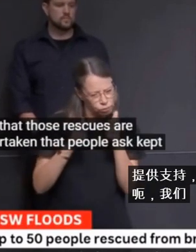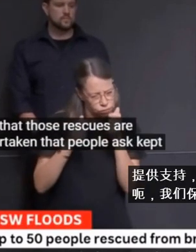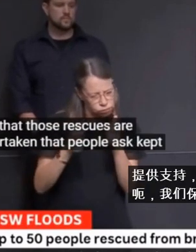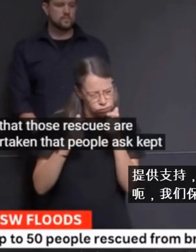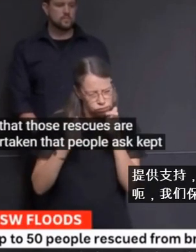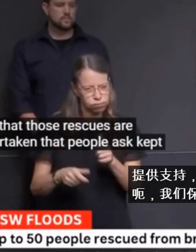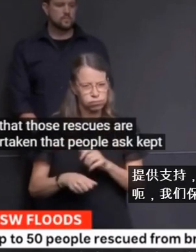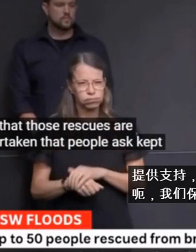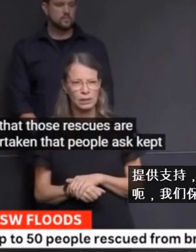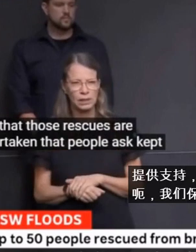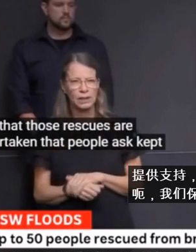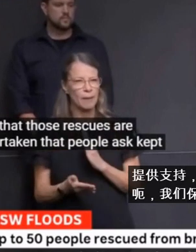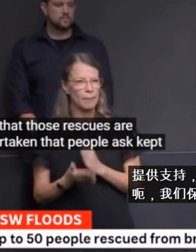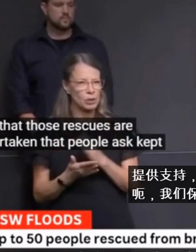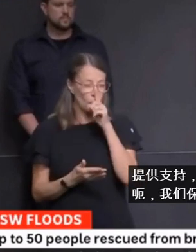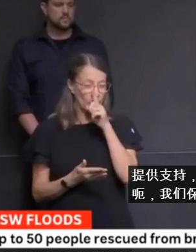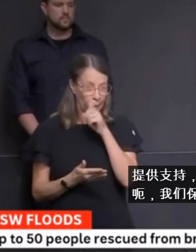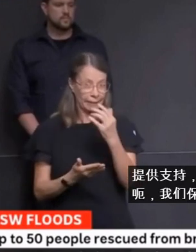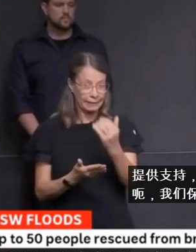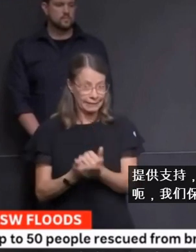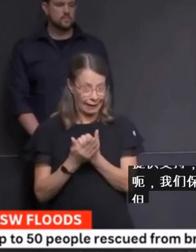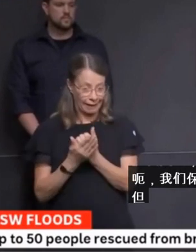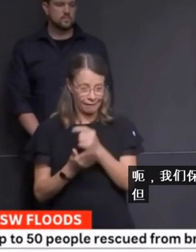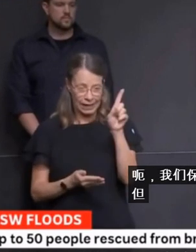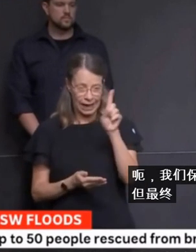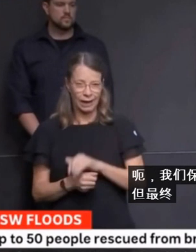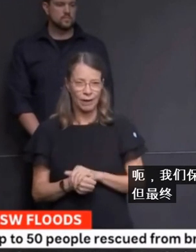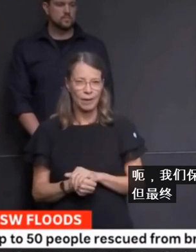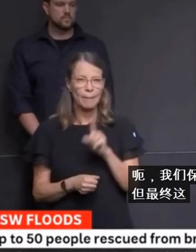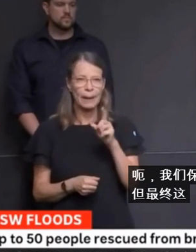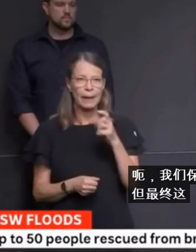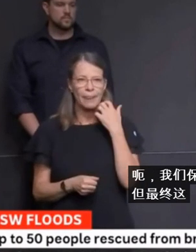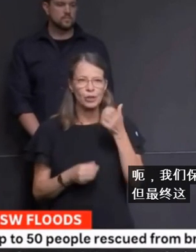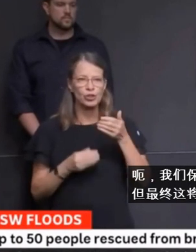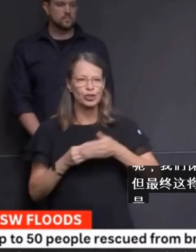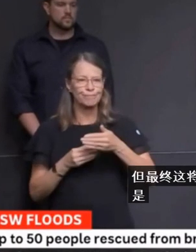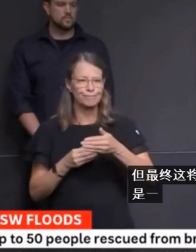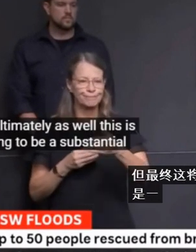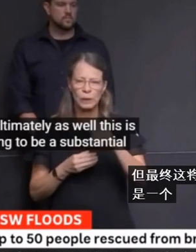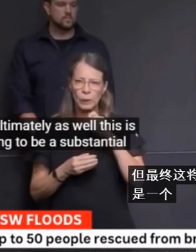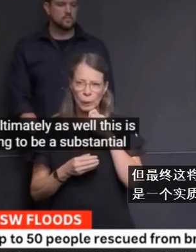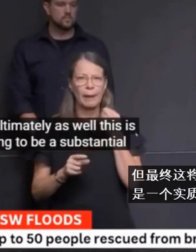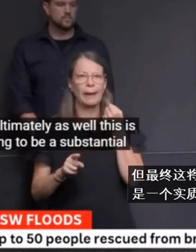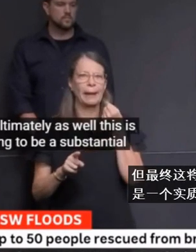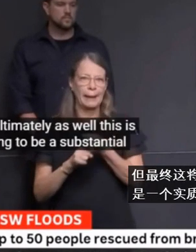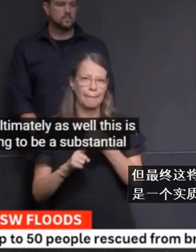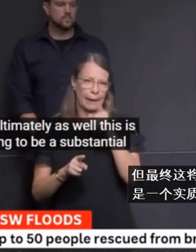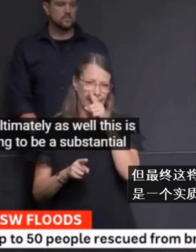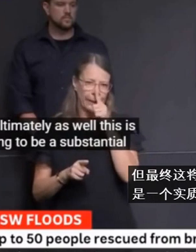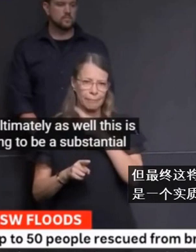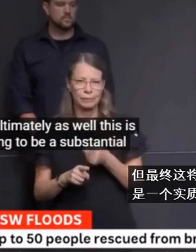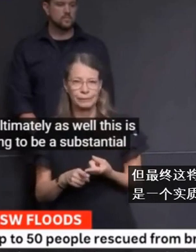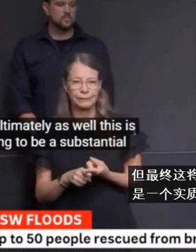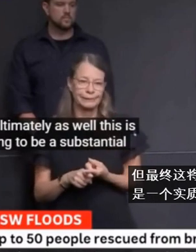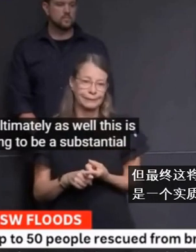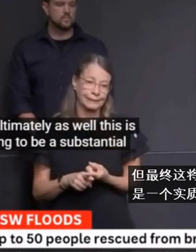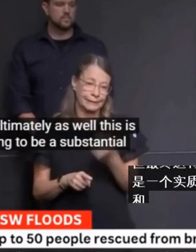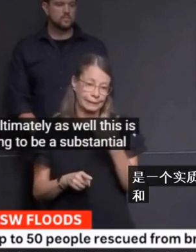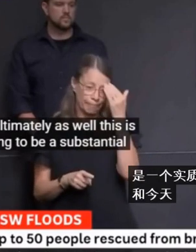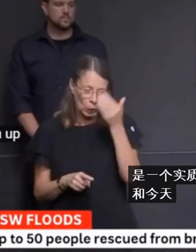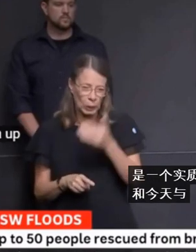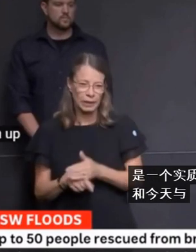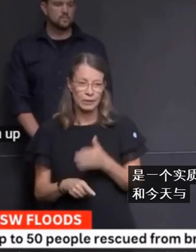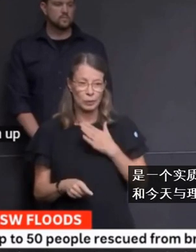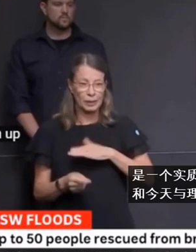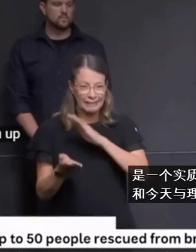undertaken, that people are kept safe. But ultimately as well, this is going to be a substantial clean-up.